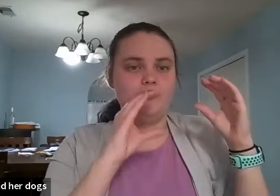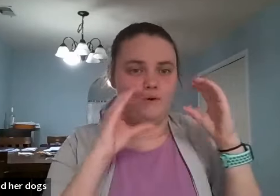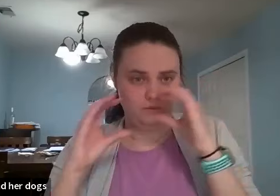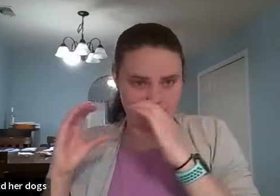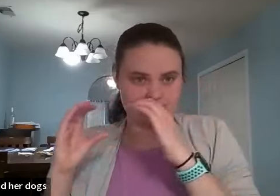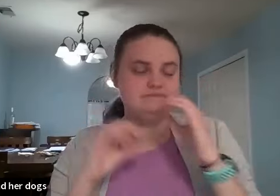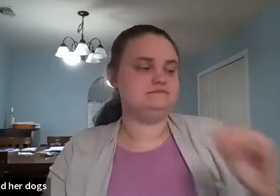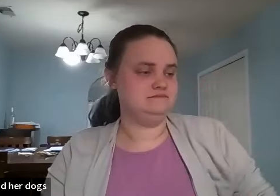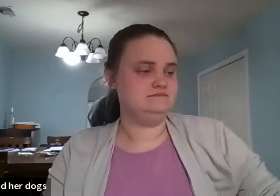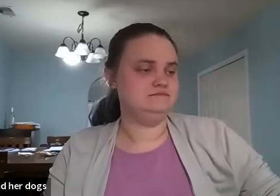corn. Mm-hmm.